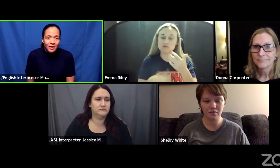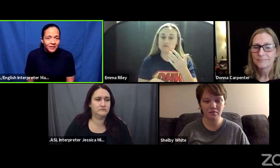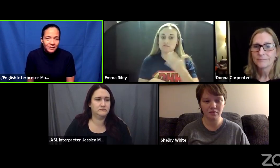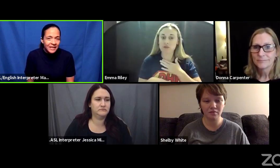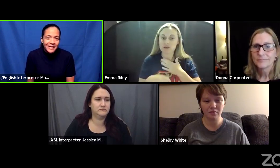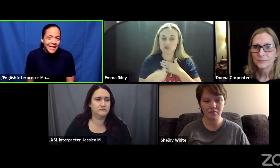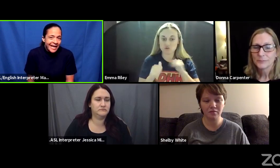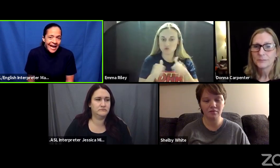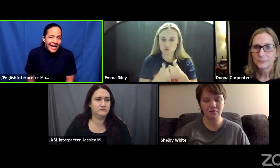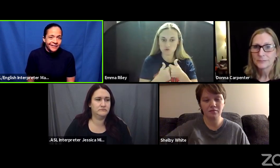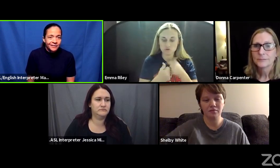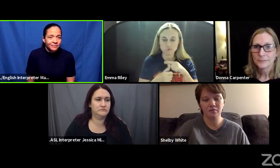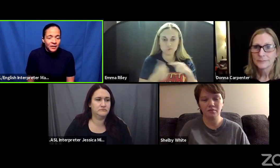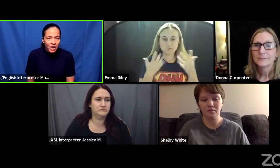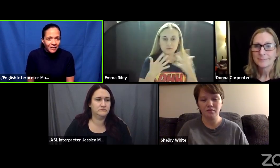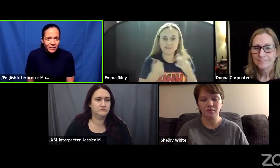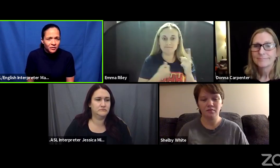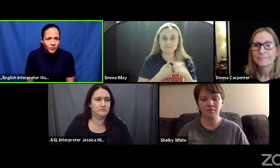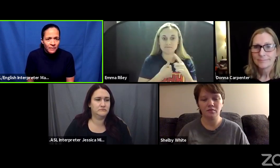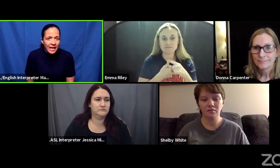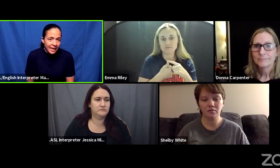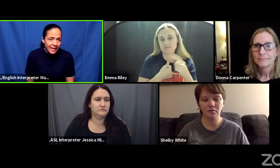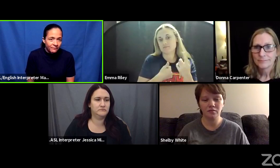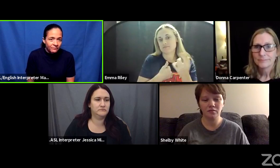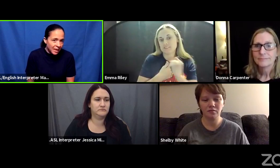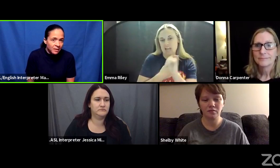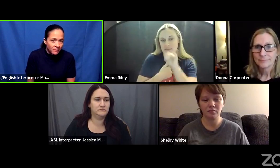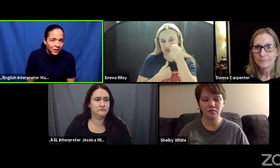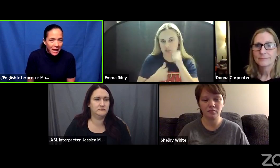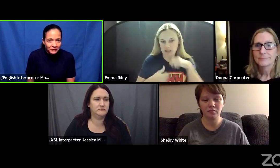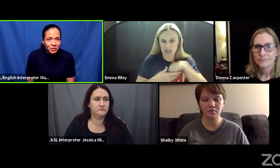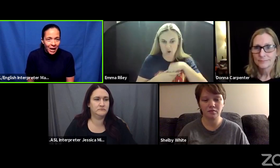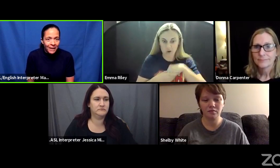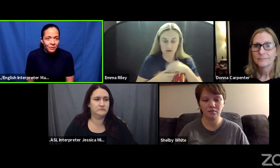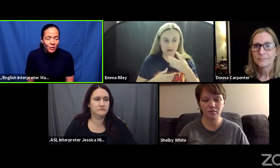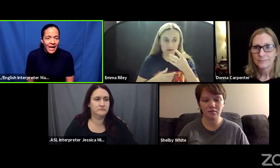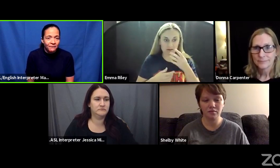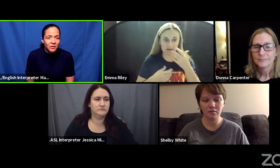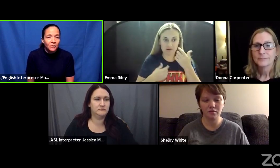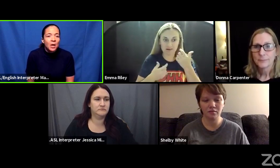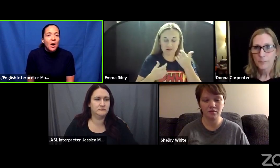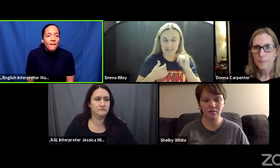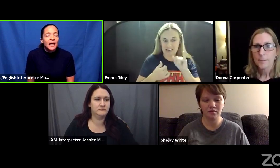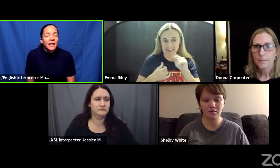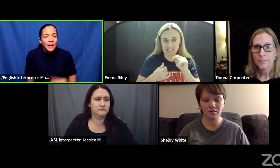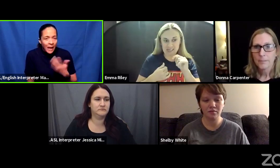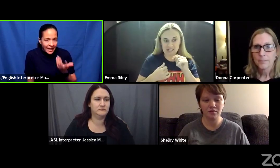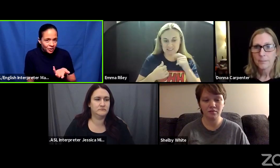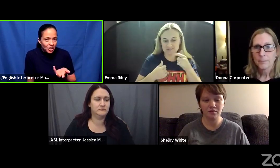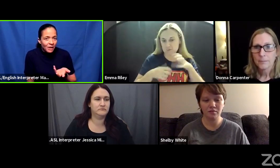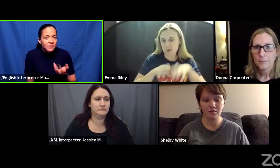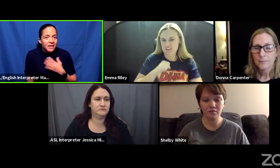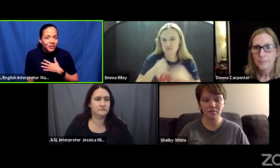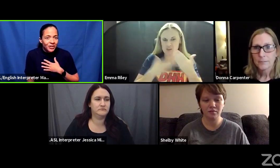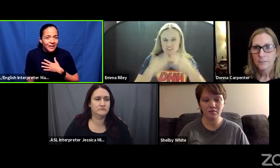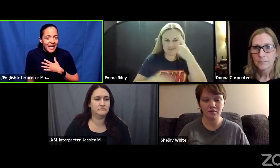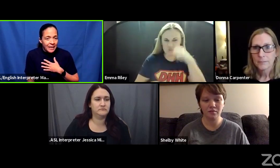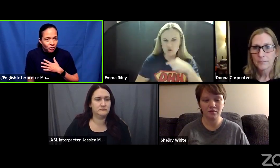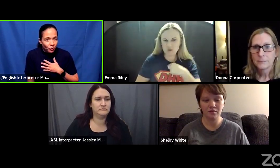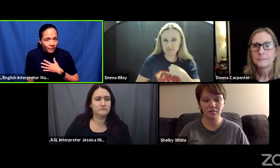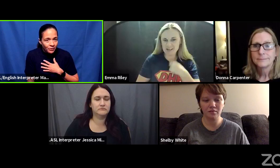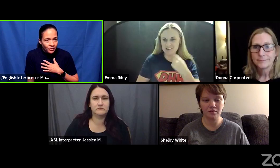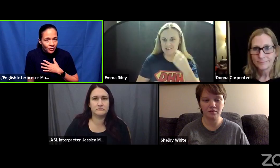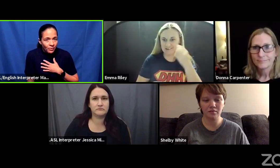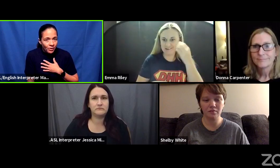don't see that as a challenge for me. I am independent, have a job and what have you. But like Shelby mentioned,